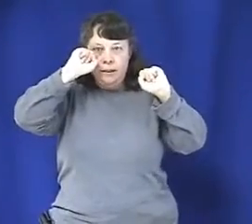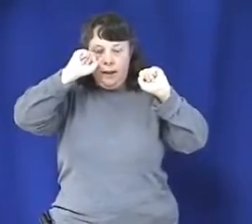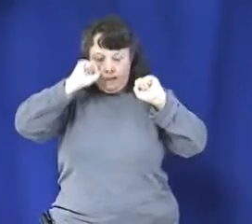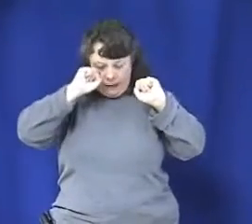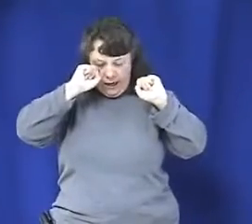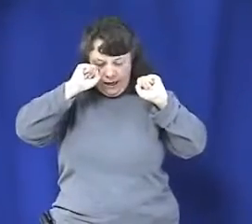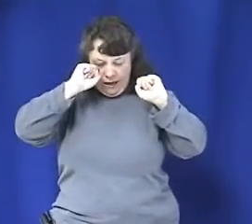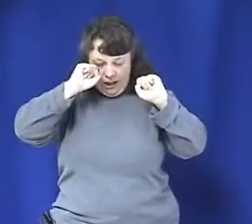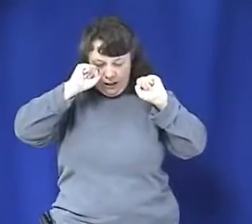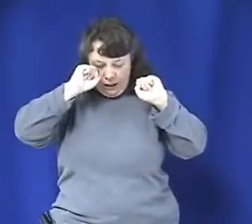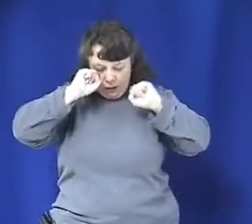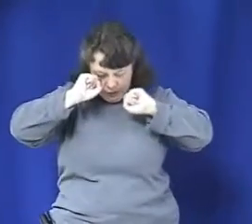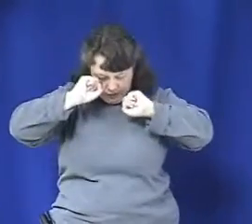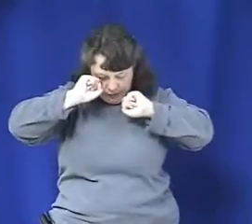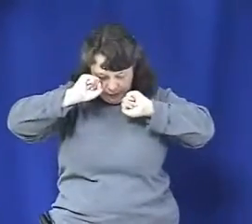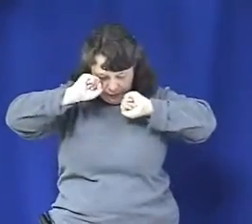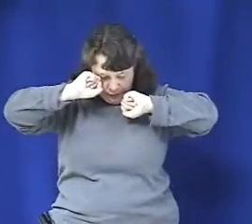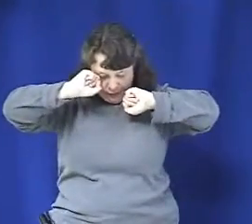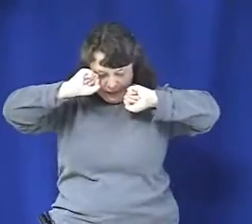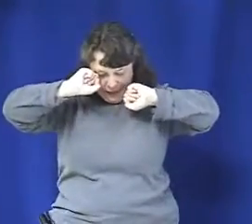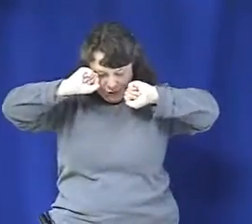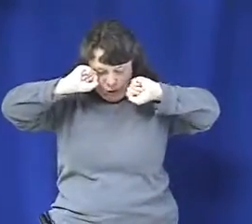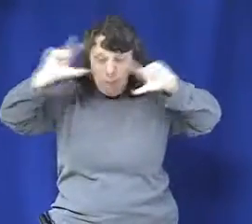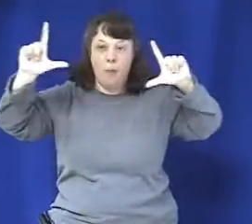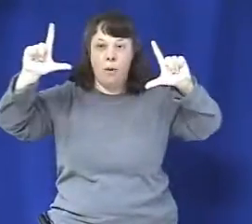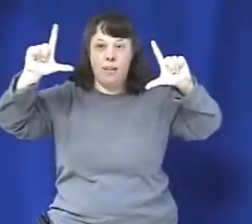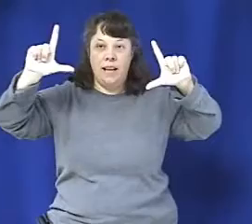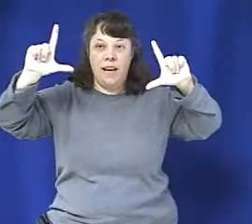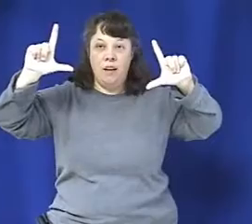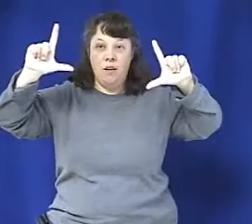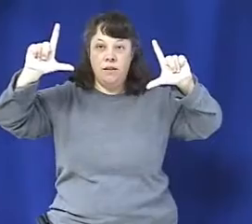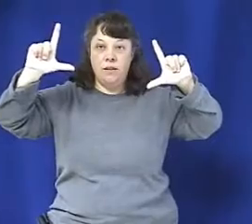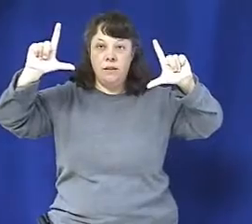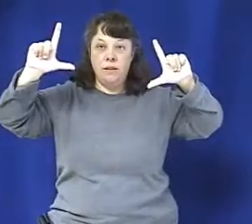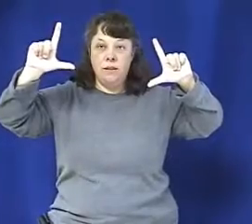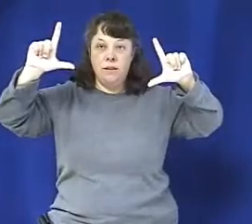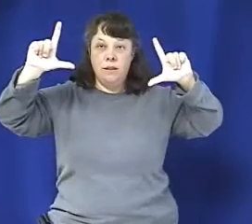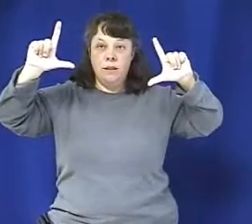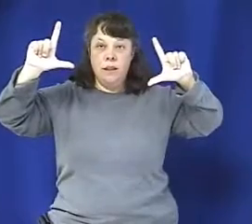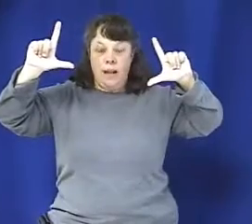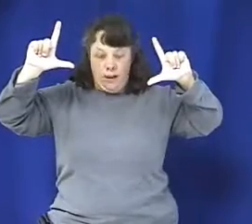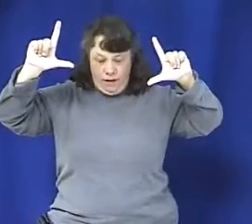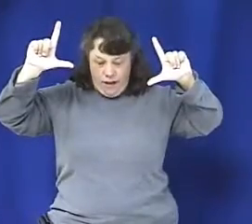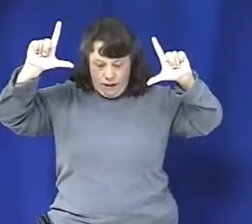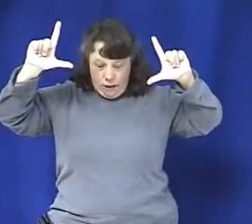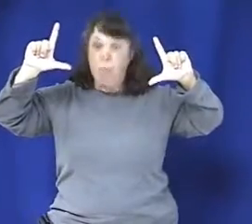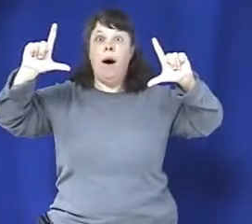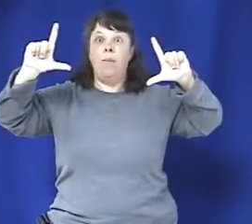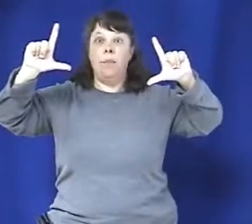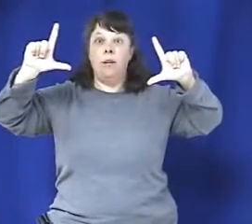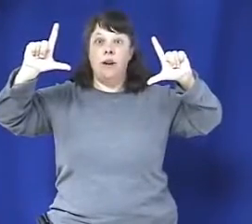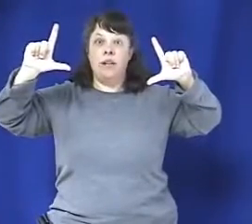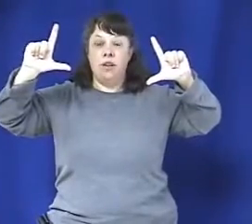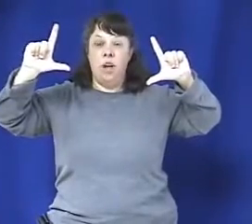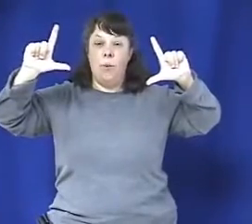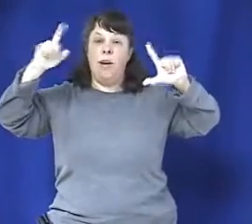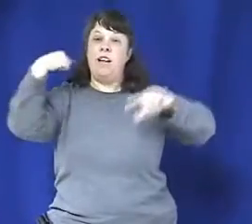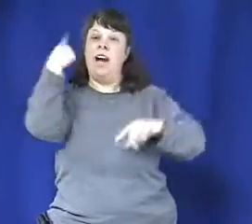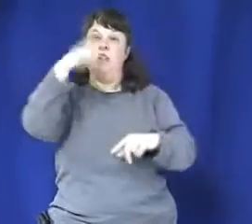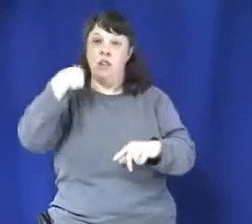Okay. Head down, eyes closed. The hands are going to pop open to L's, and your face is going to pop up and your eyes are going to open, and you have to